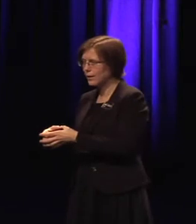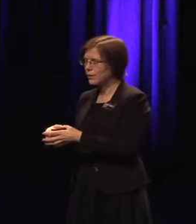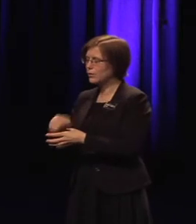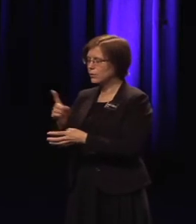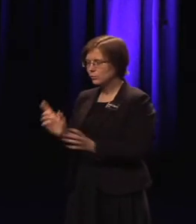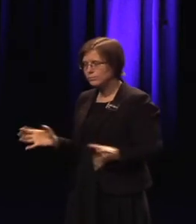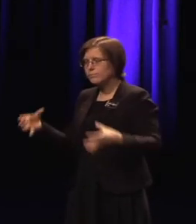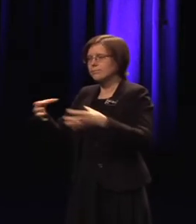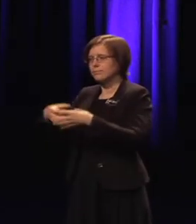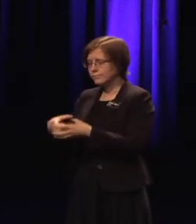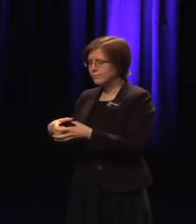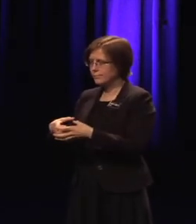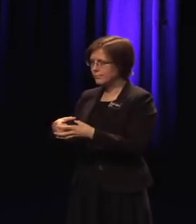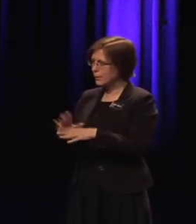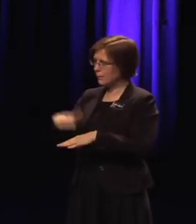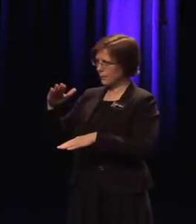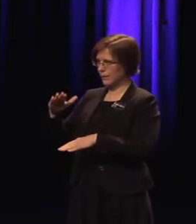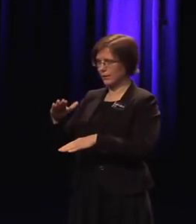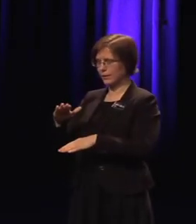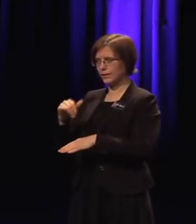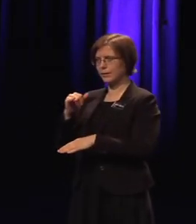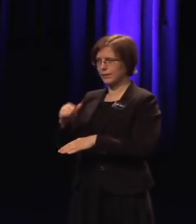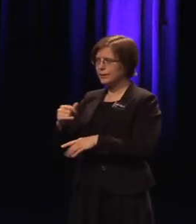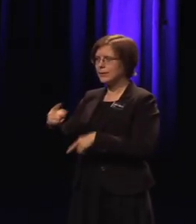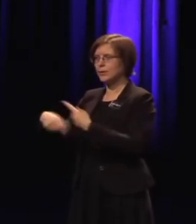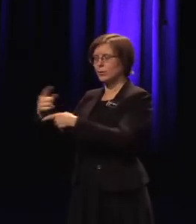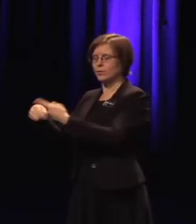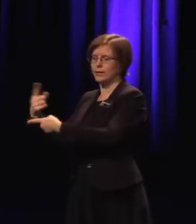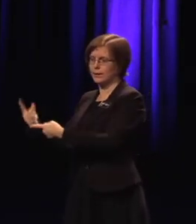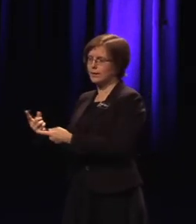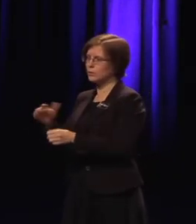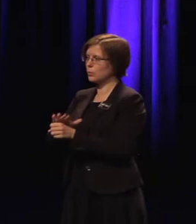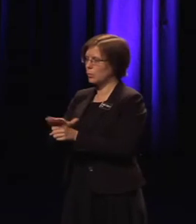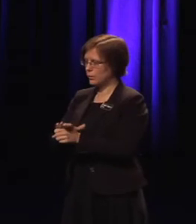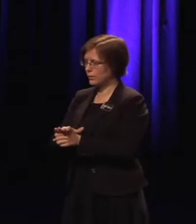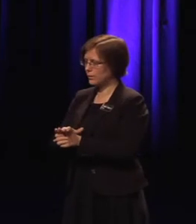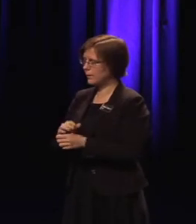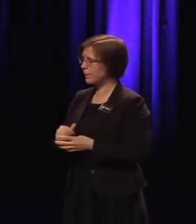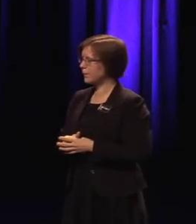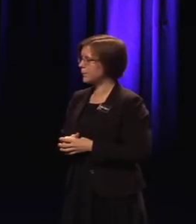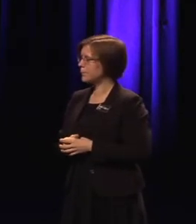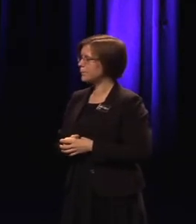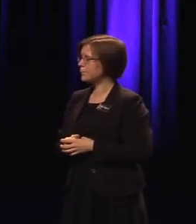mobilizes vastly more development resources to that cause.